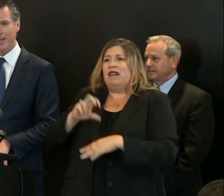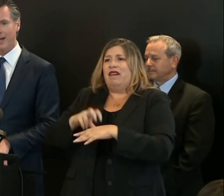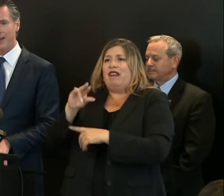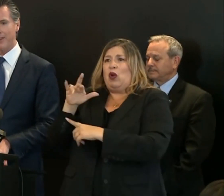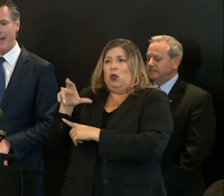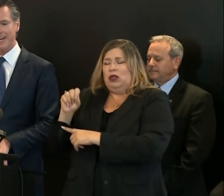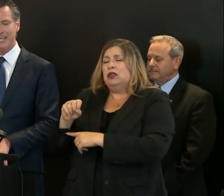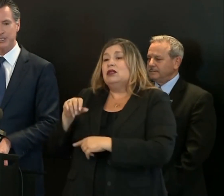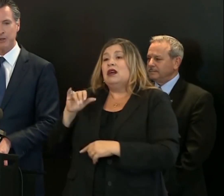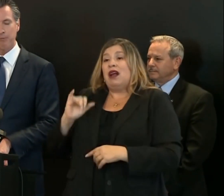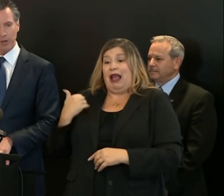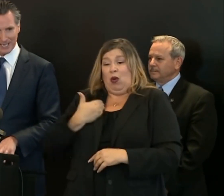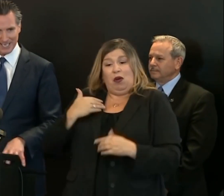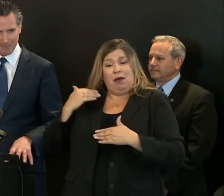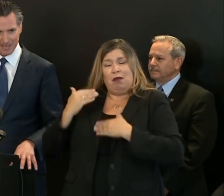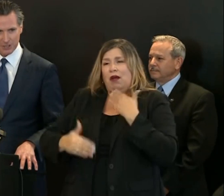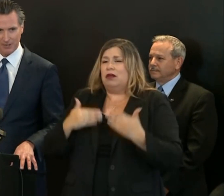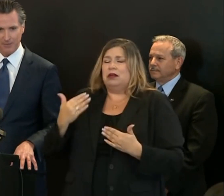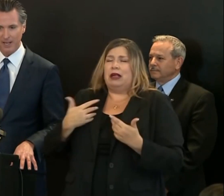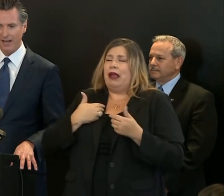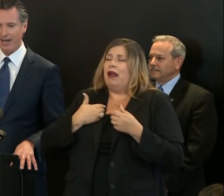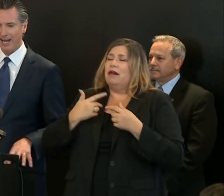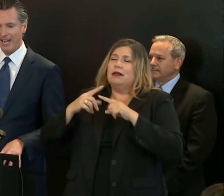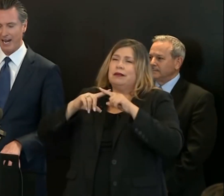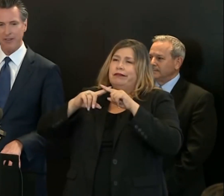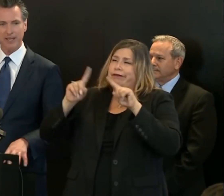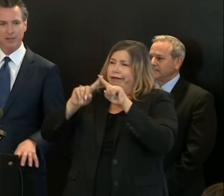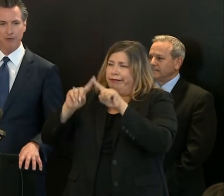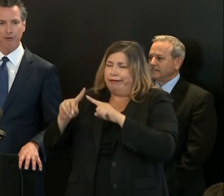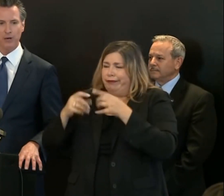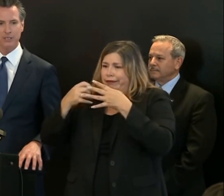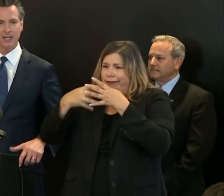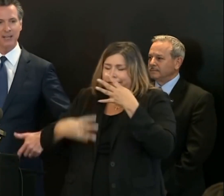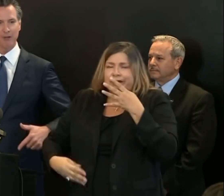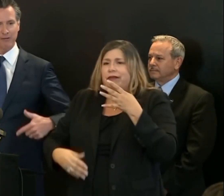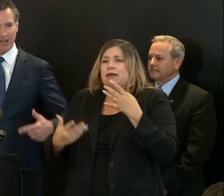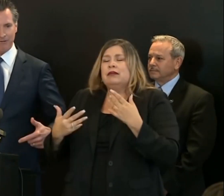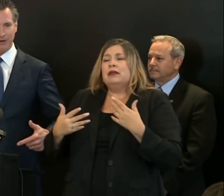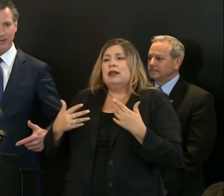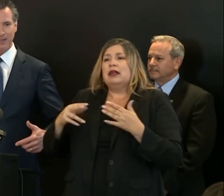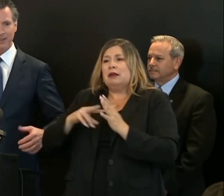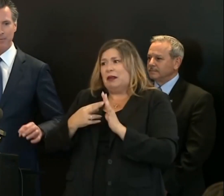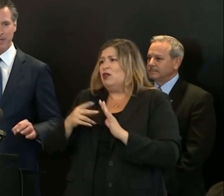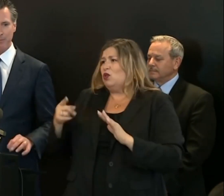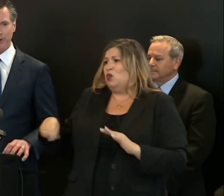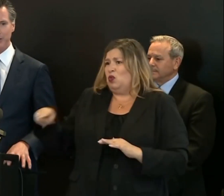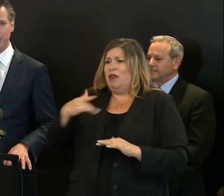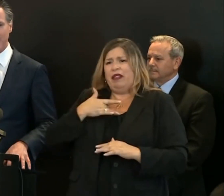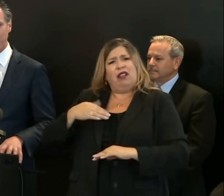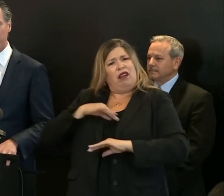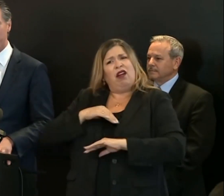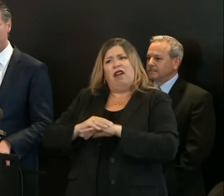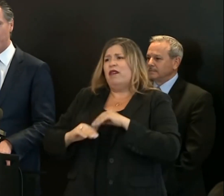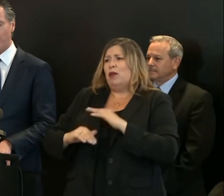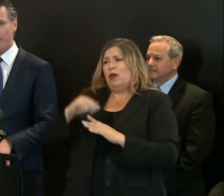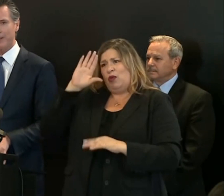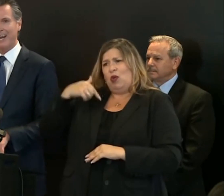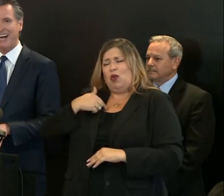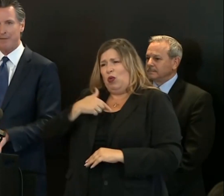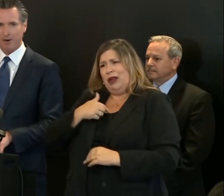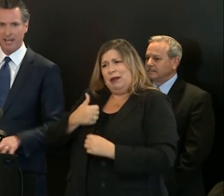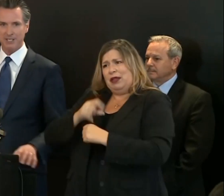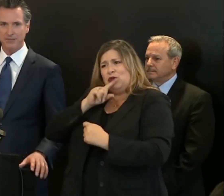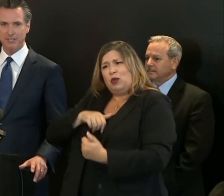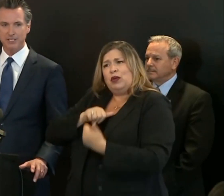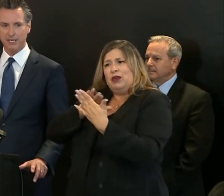protocol that is multidimensional, and I think affords a level of comfort that people understand we're meeting the moment